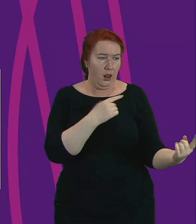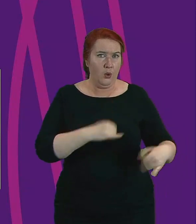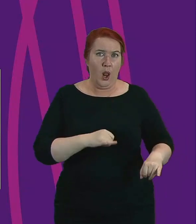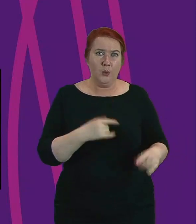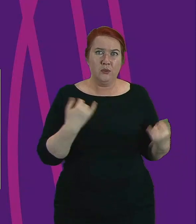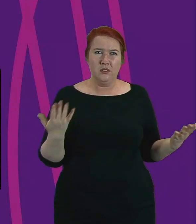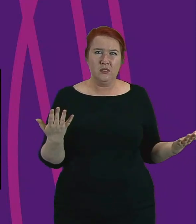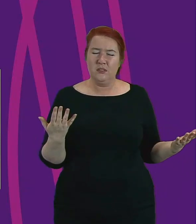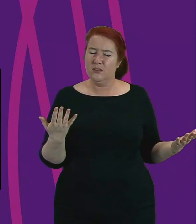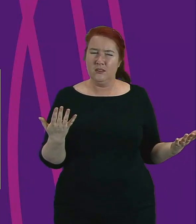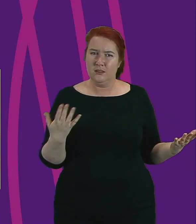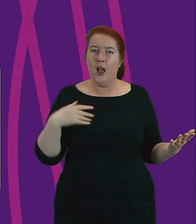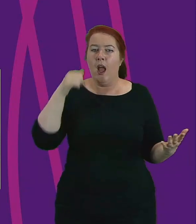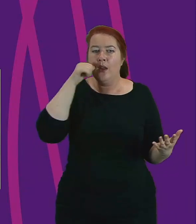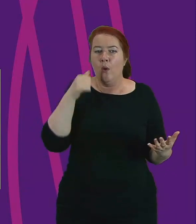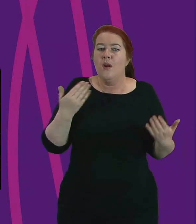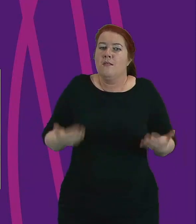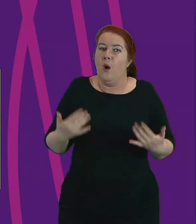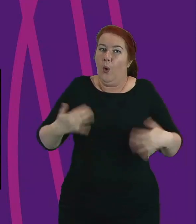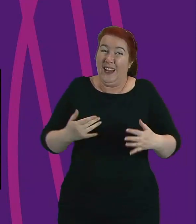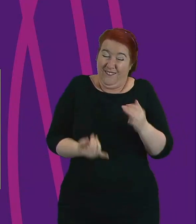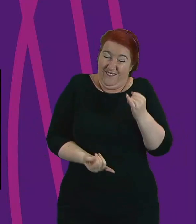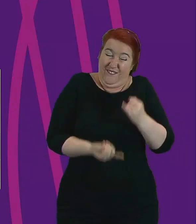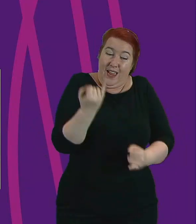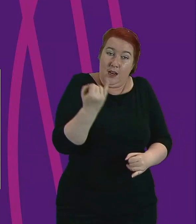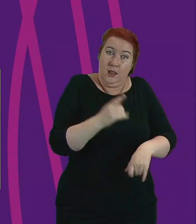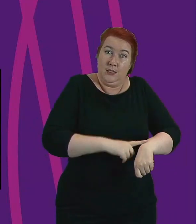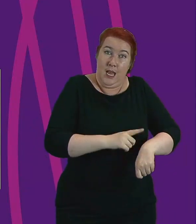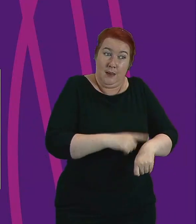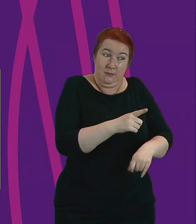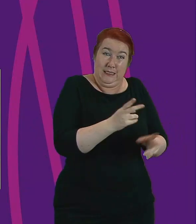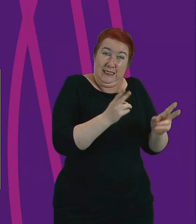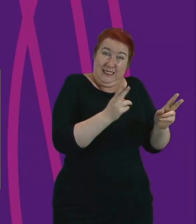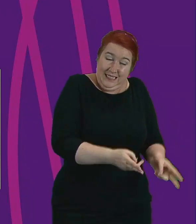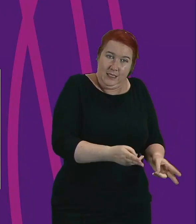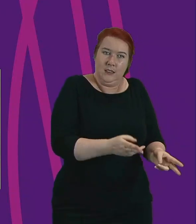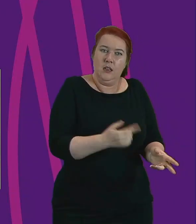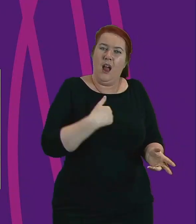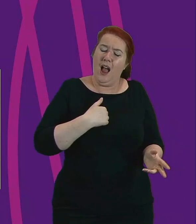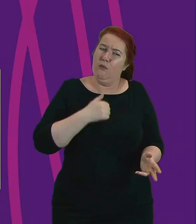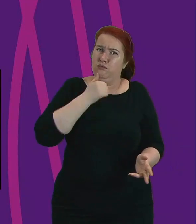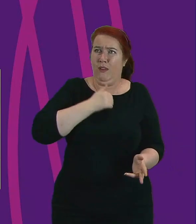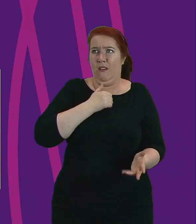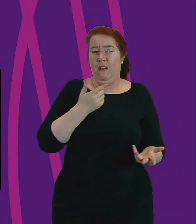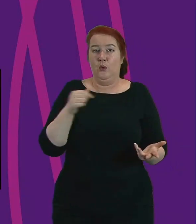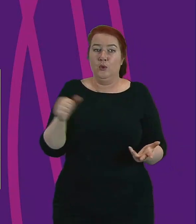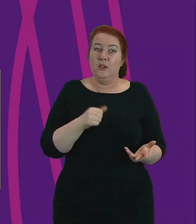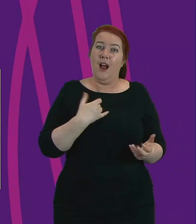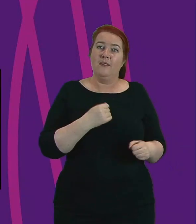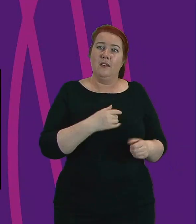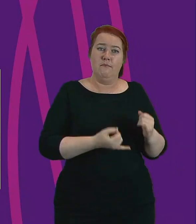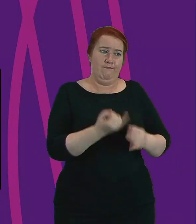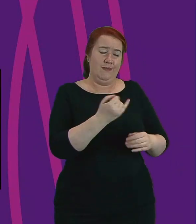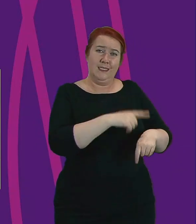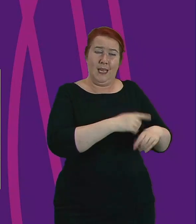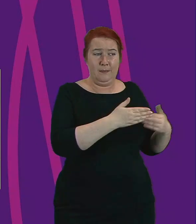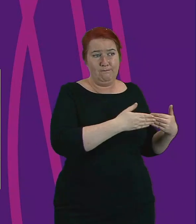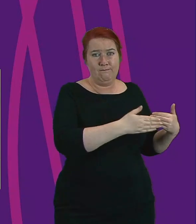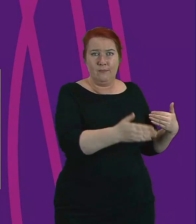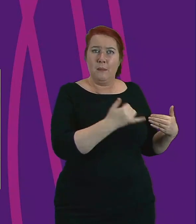now. You can only do it now right at the final moments. I would much rather we had a situation where someone is in the final period of their lives, perhaps the